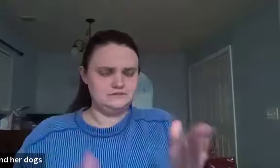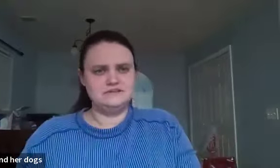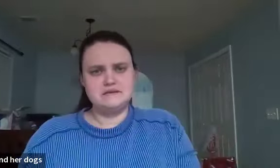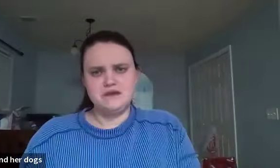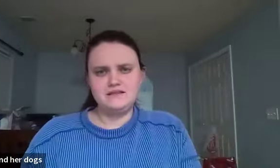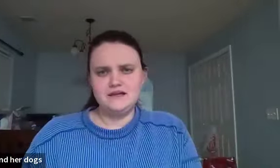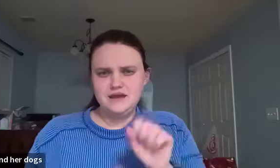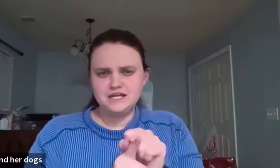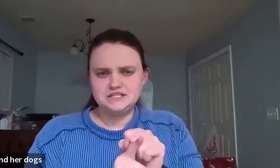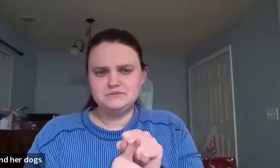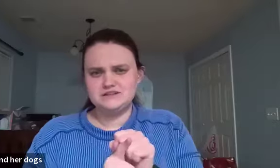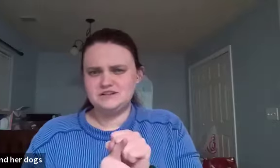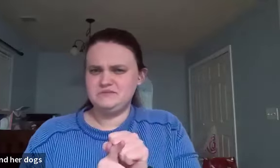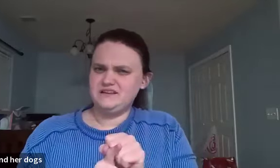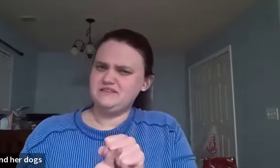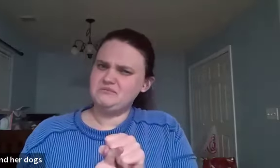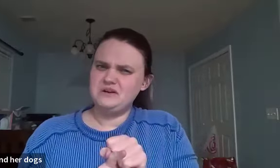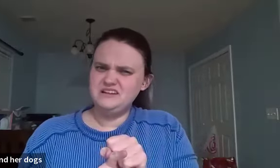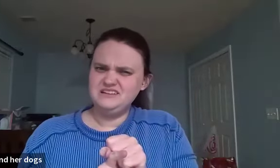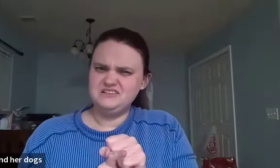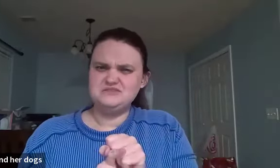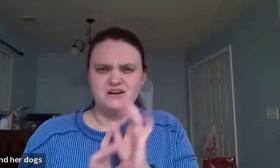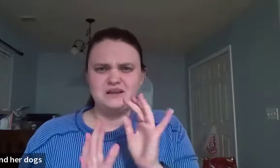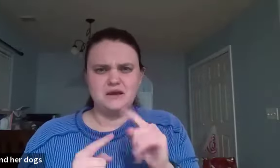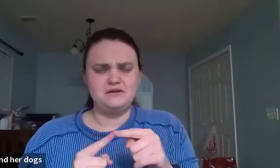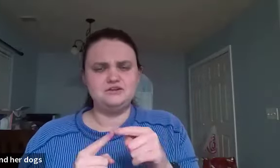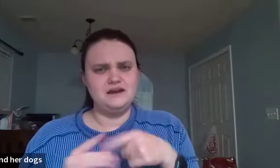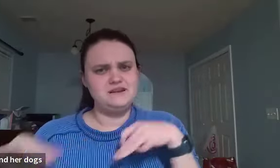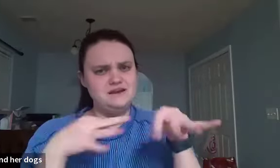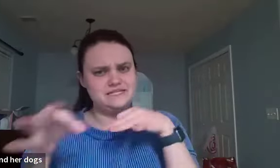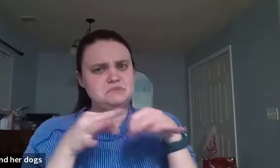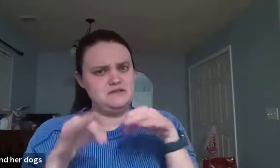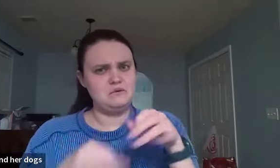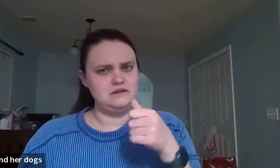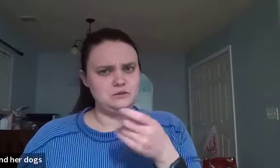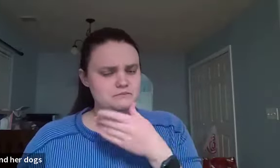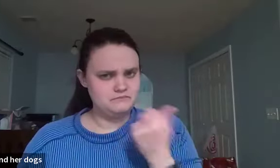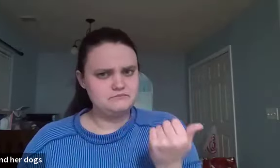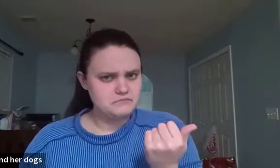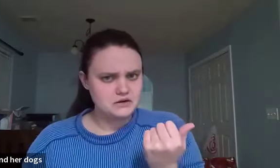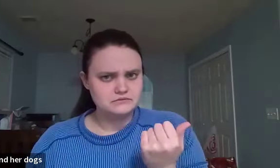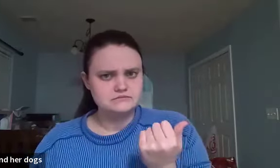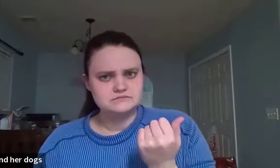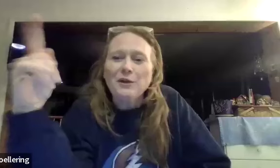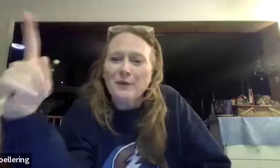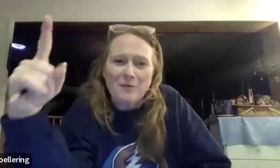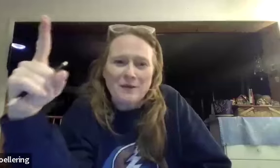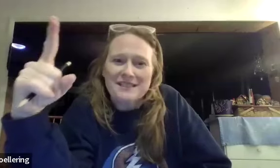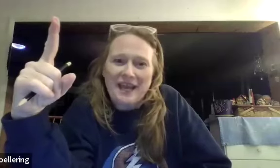conductor, they may like catch it, but I also can be like them. What are you talking about? You'd have to kind of explain that one a little bit better. I know what I wanted to